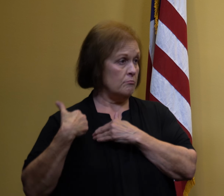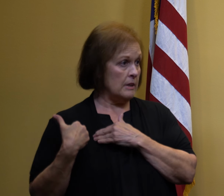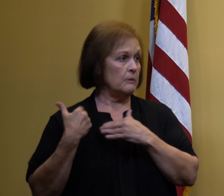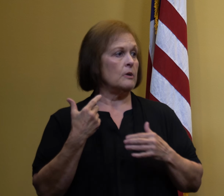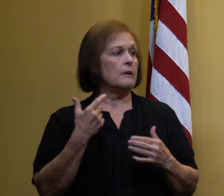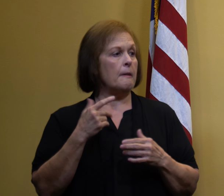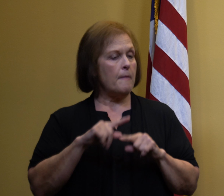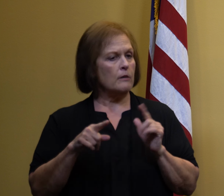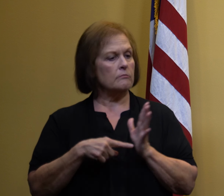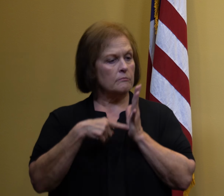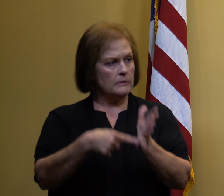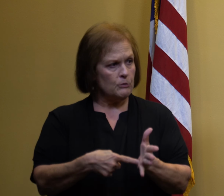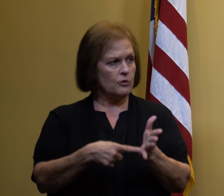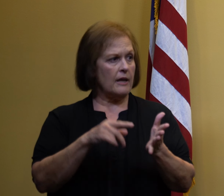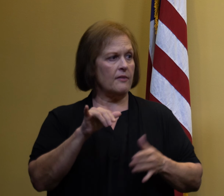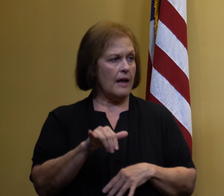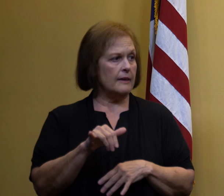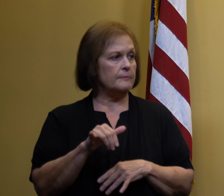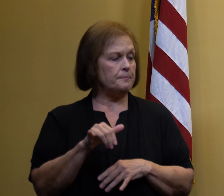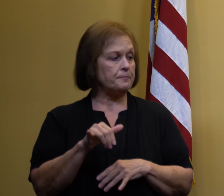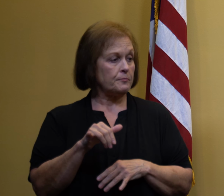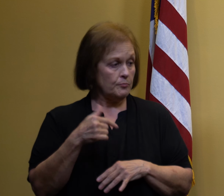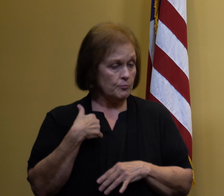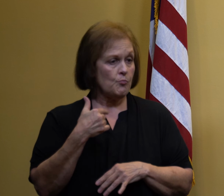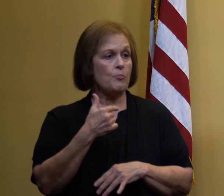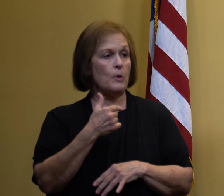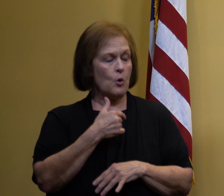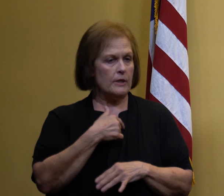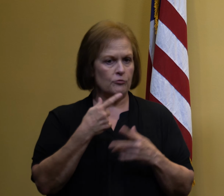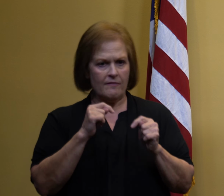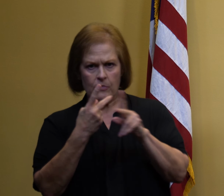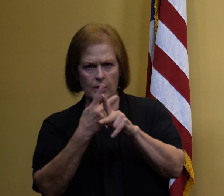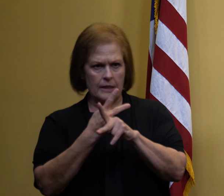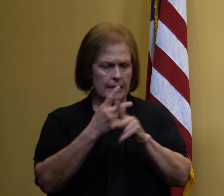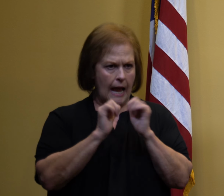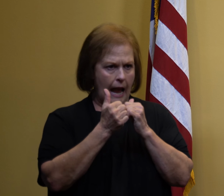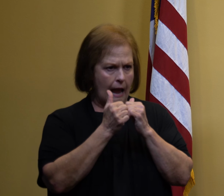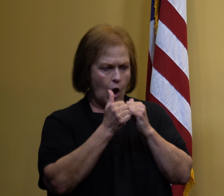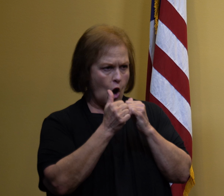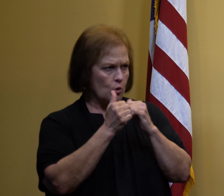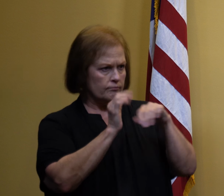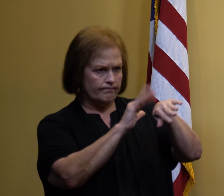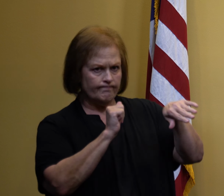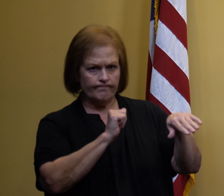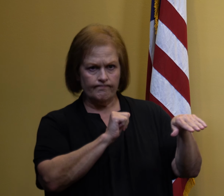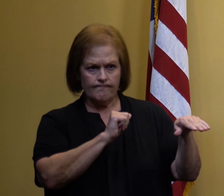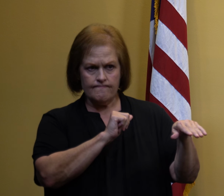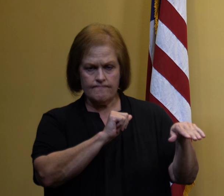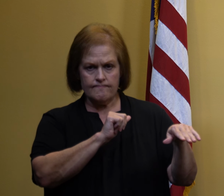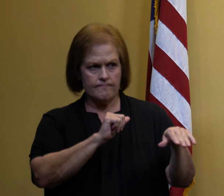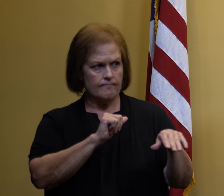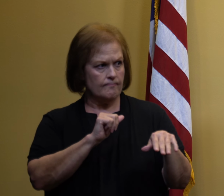again, just demonstrating that we're being very creative in deployment strategies, and that's why